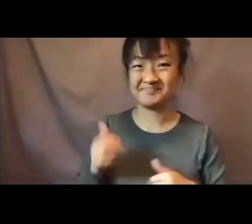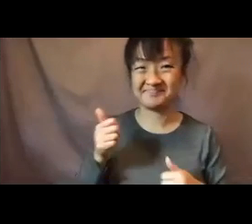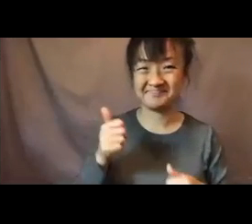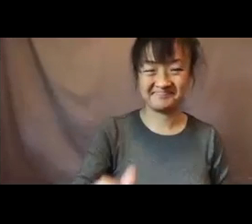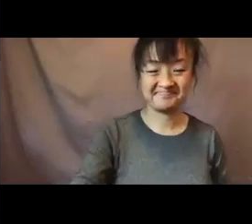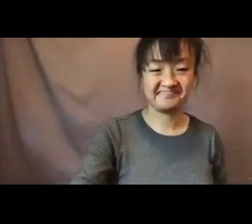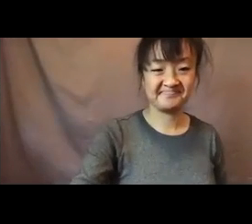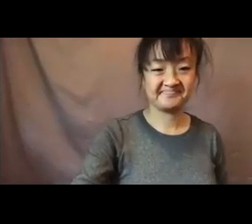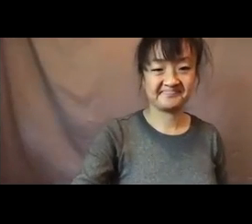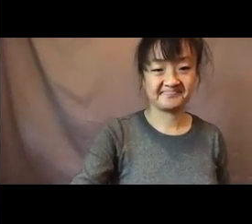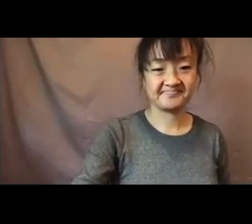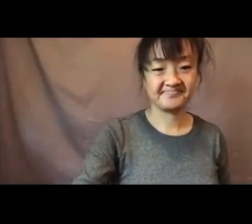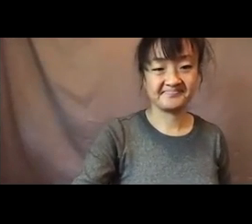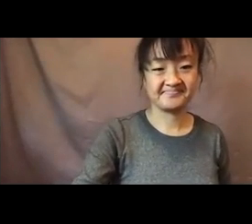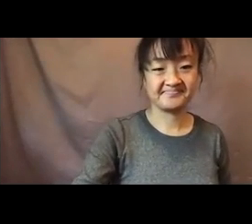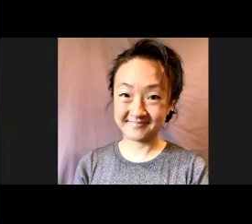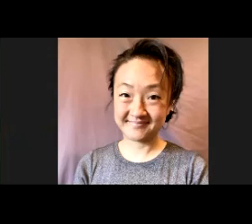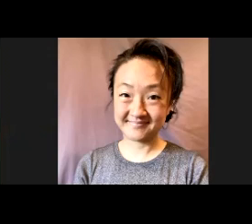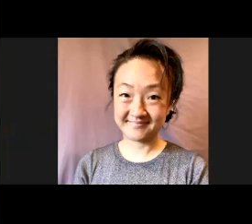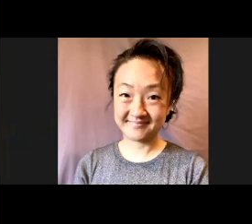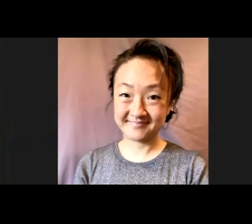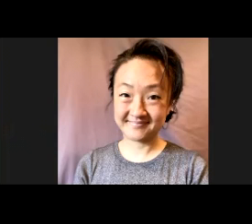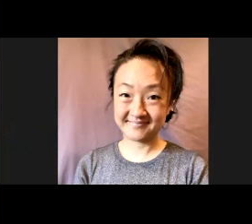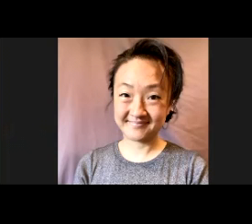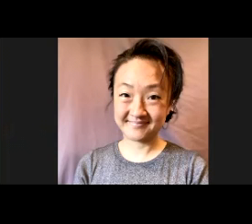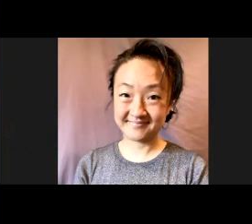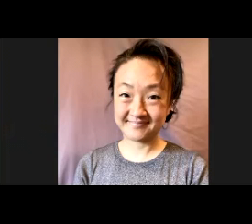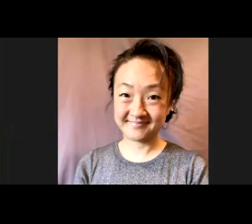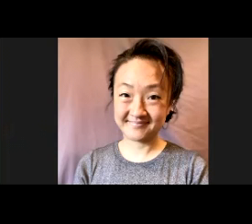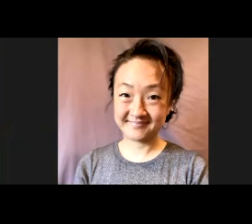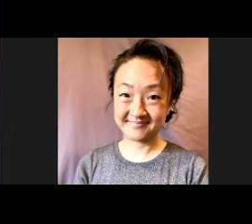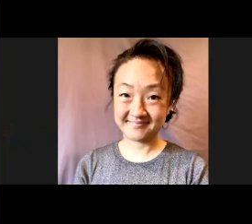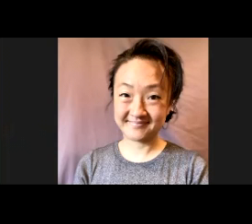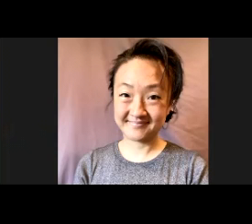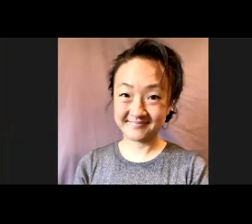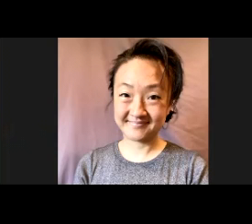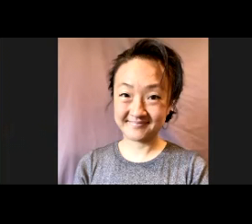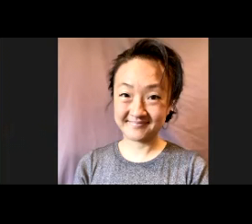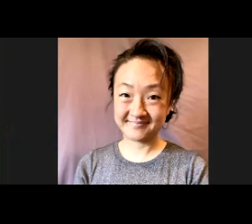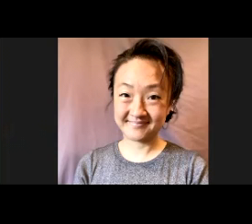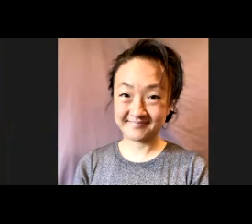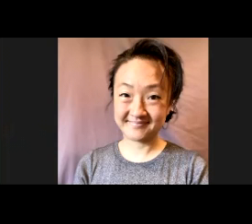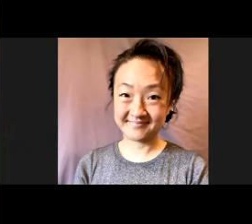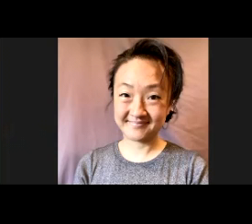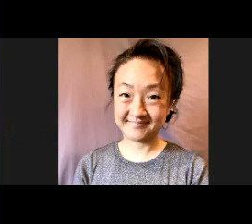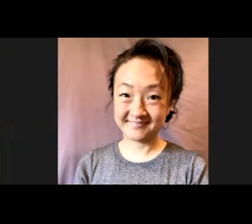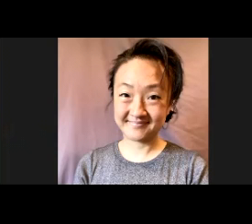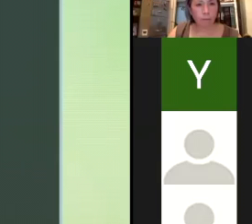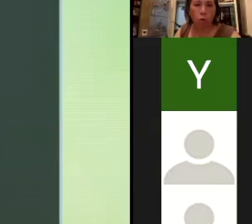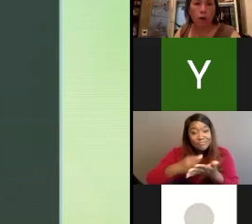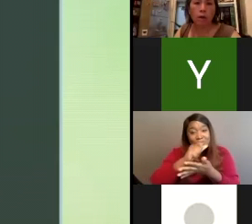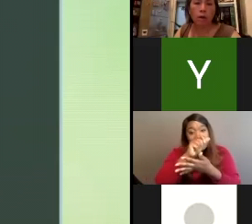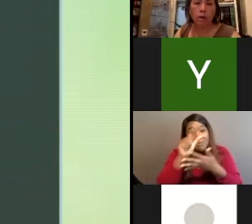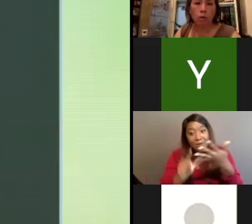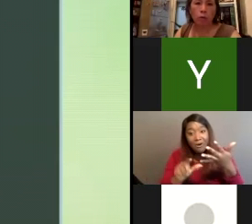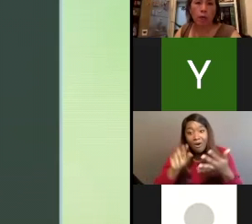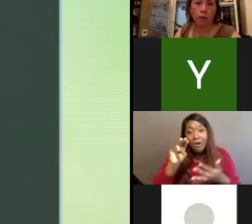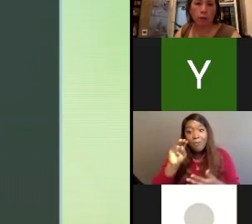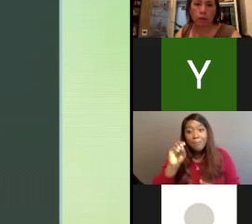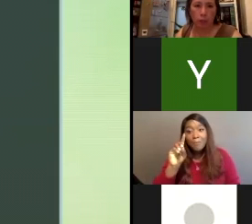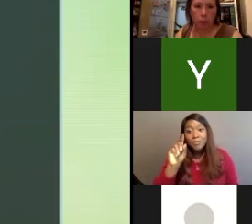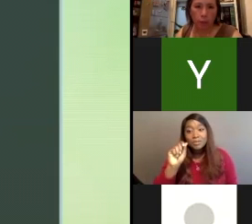So we're not going to get to all modalities, but what's also helpful for me to share with you is that acupuncture is